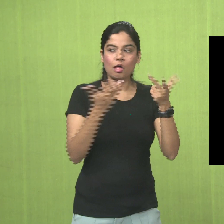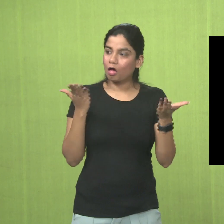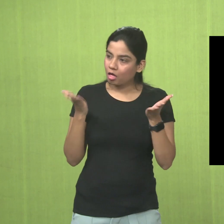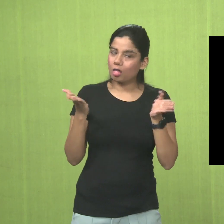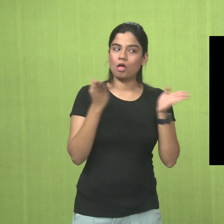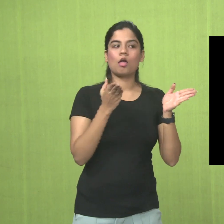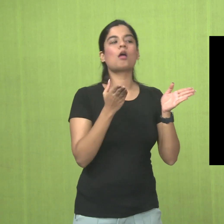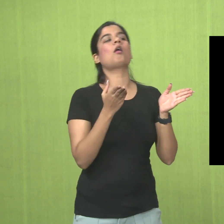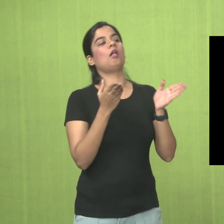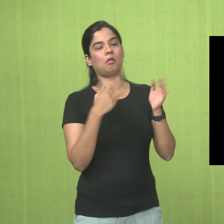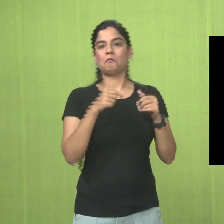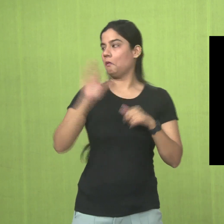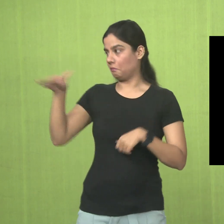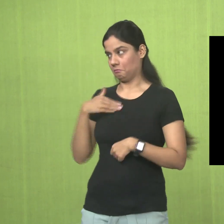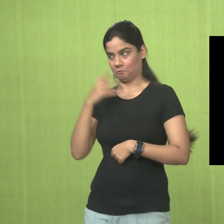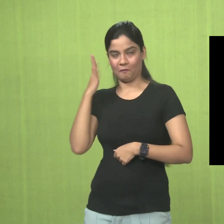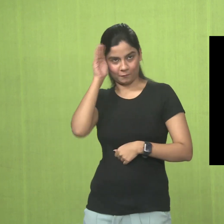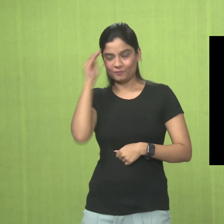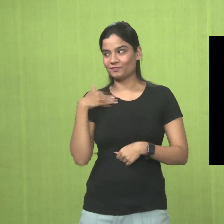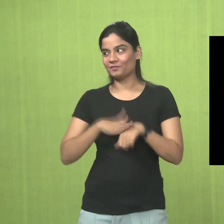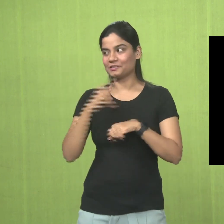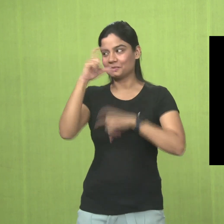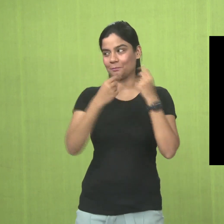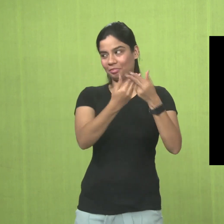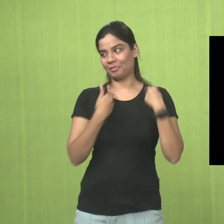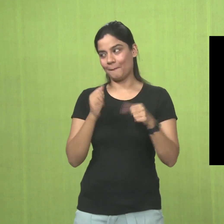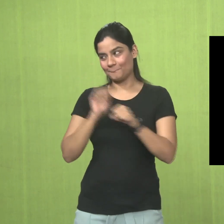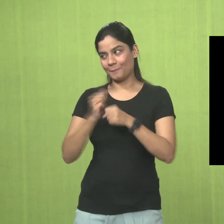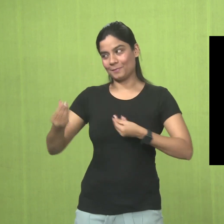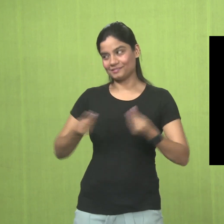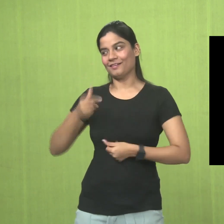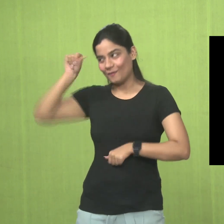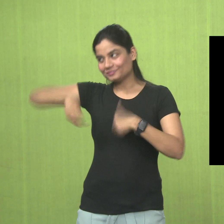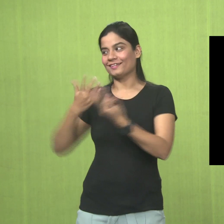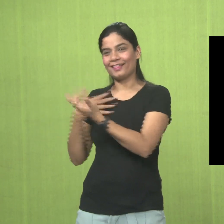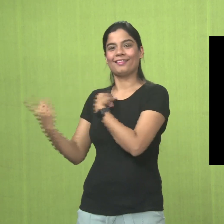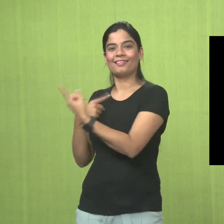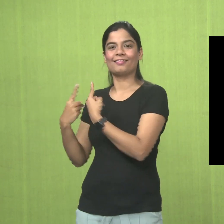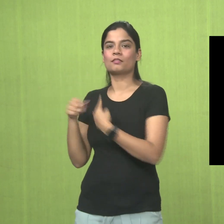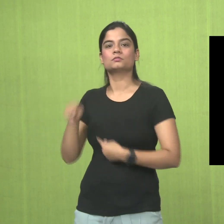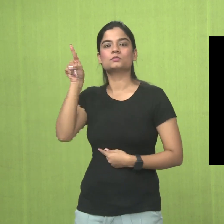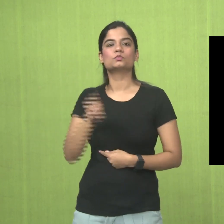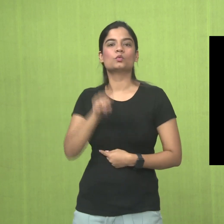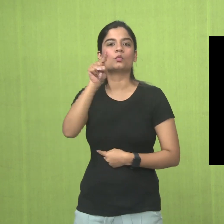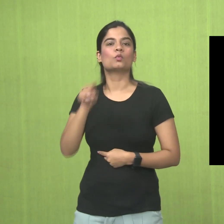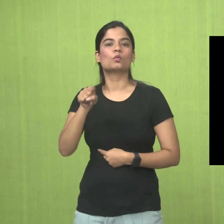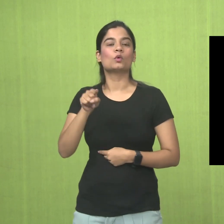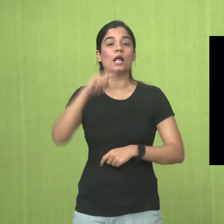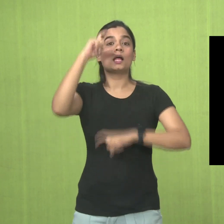go out and gossip about it. Keep it confidential because it is work related. So confidentiality